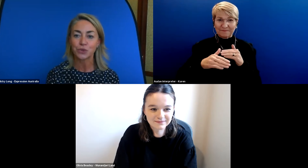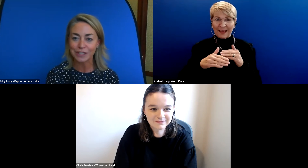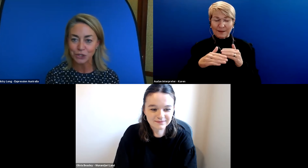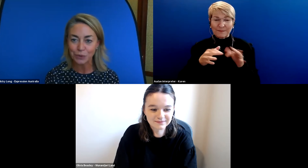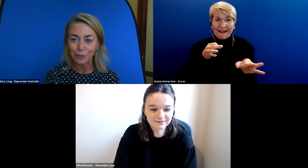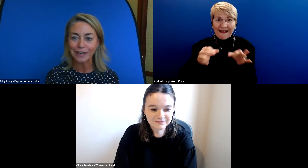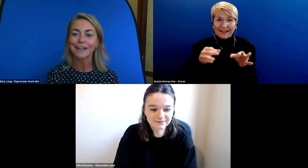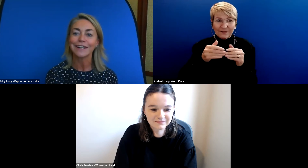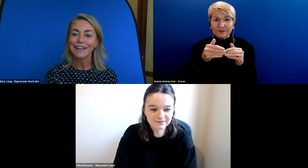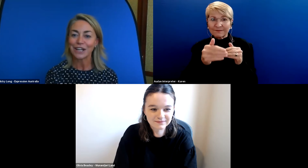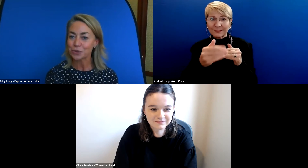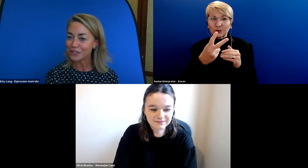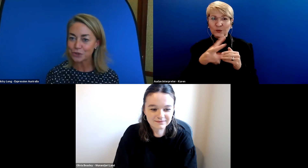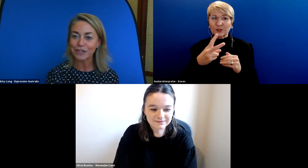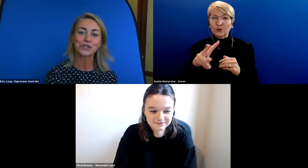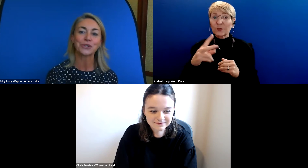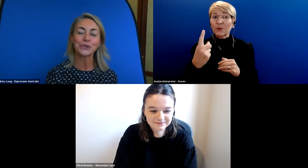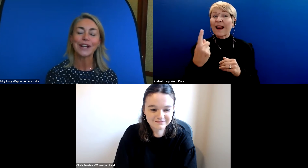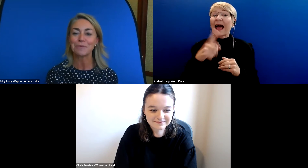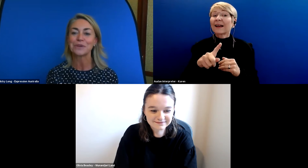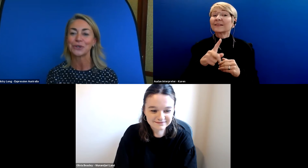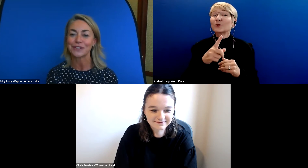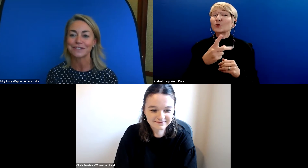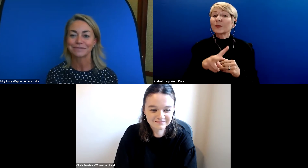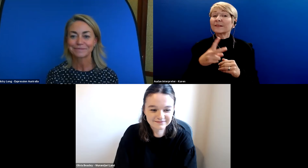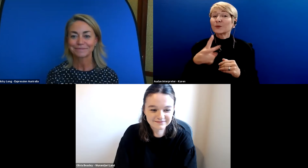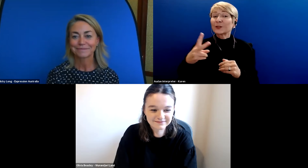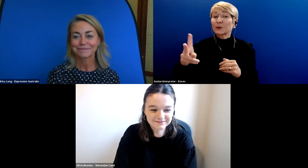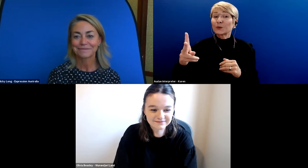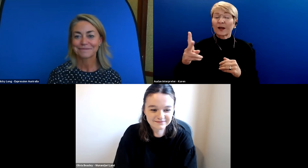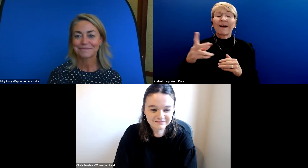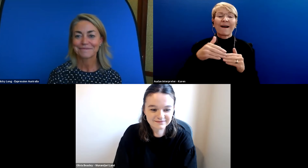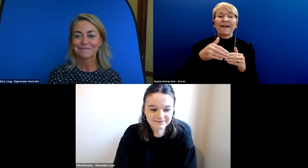in 2021 and 2022 and beyond.